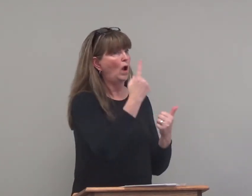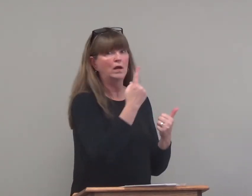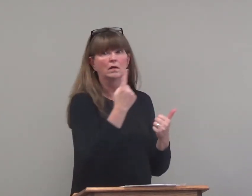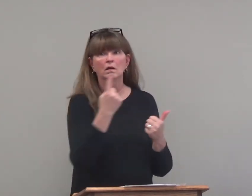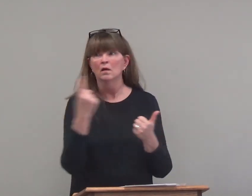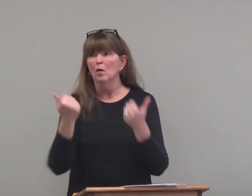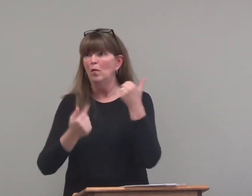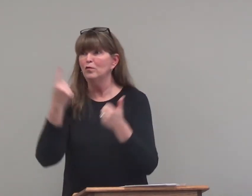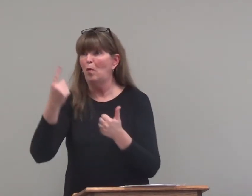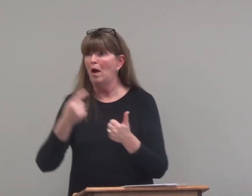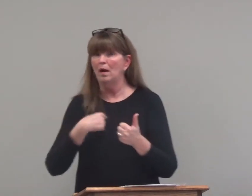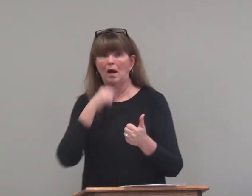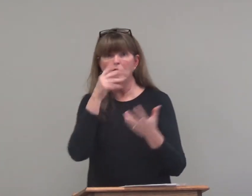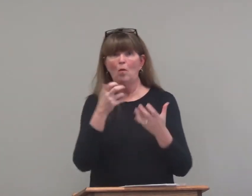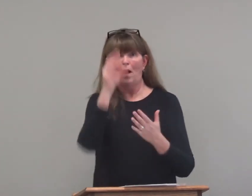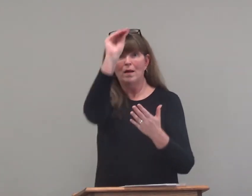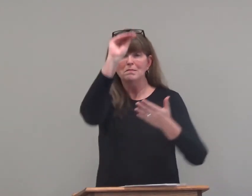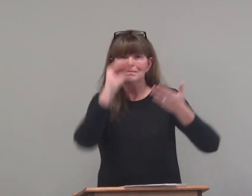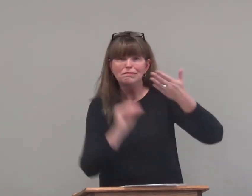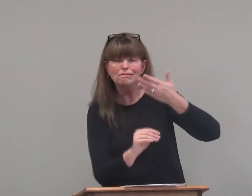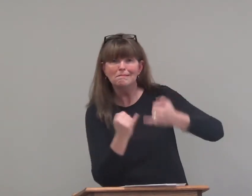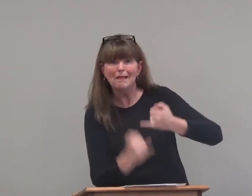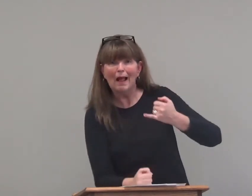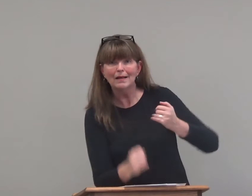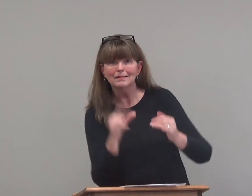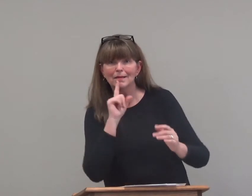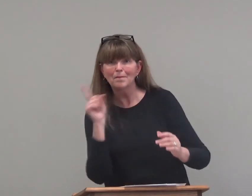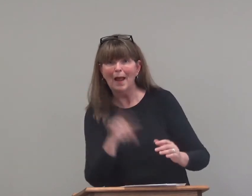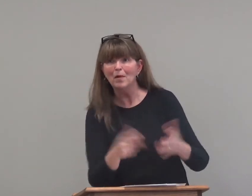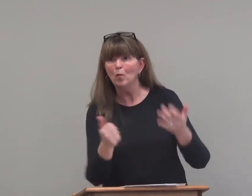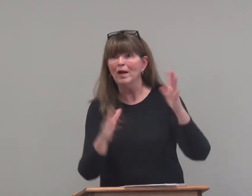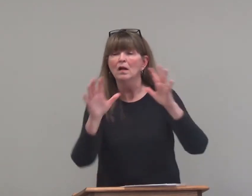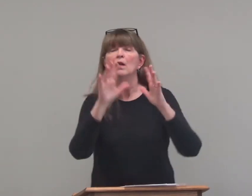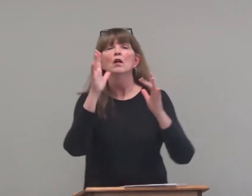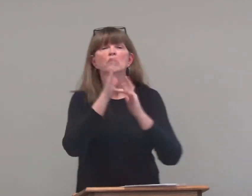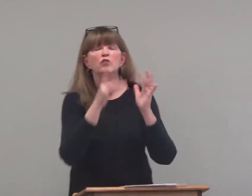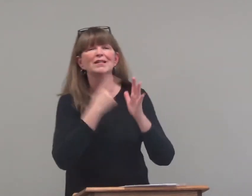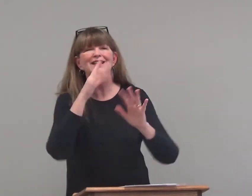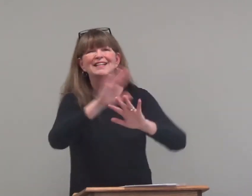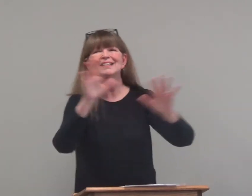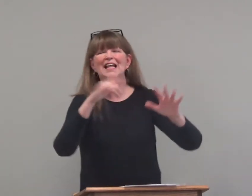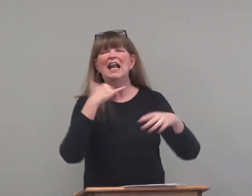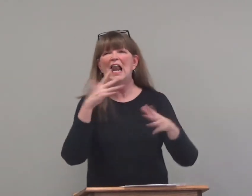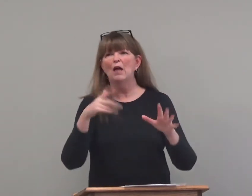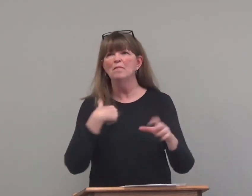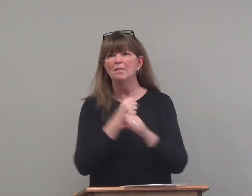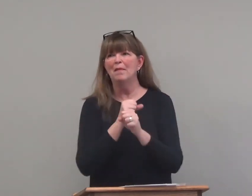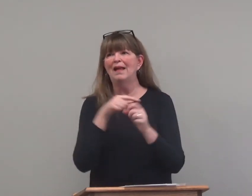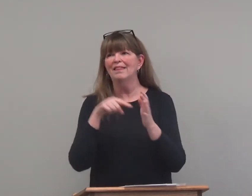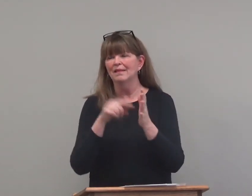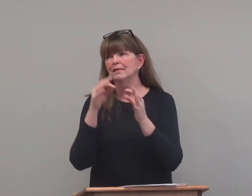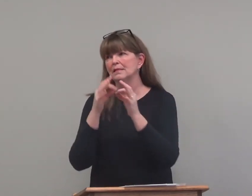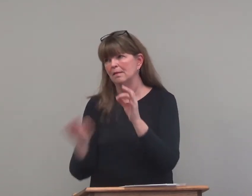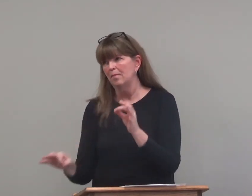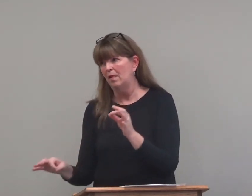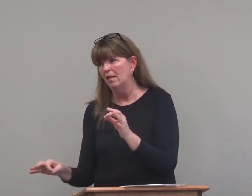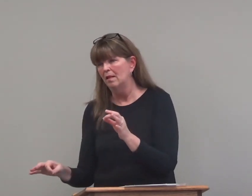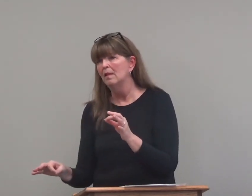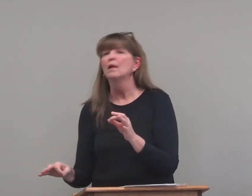think, wait a minute, which commandment? Which commandment? I don't want to be last. Which commandment have I discredited? So let me make this simple